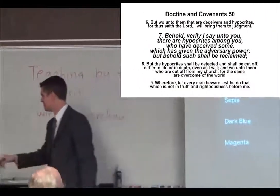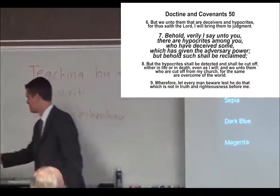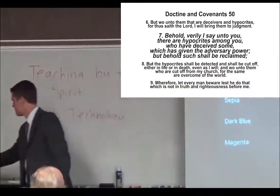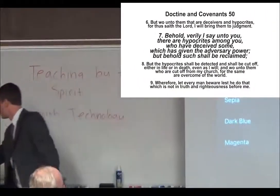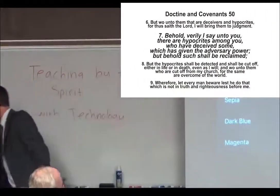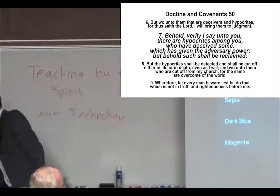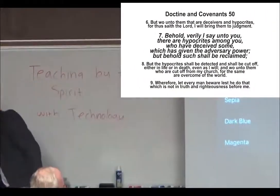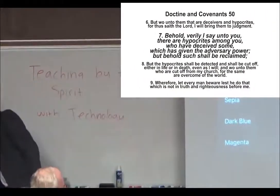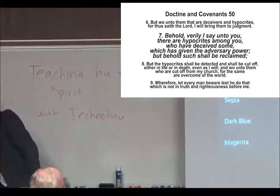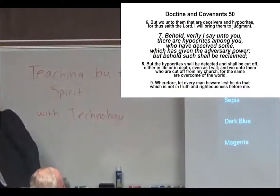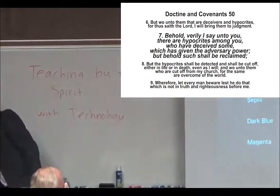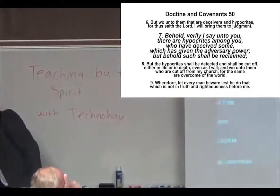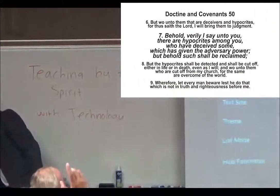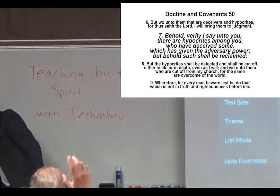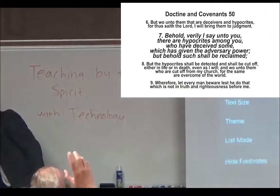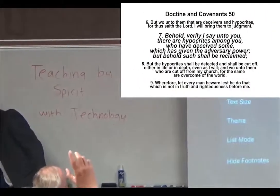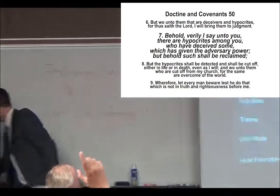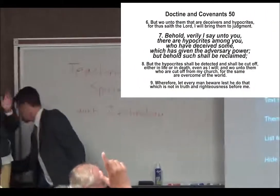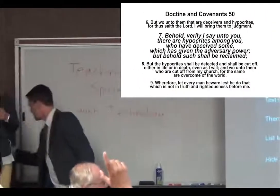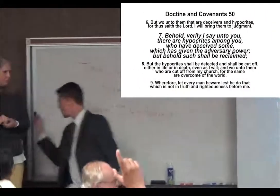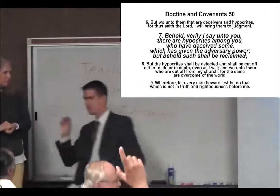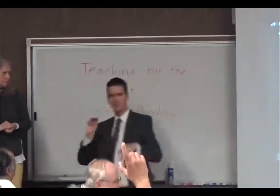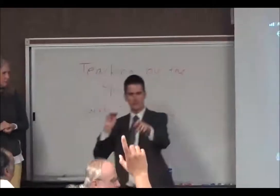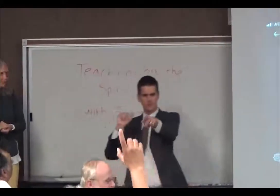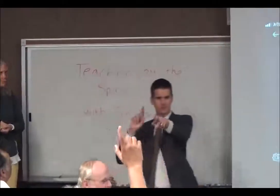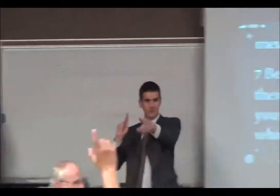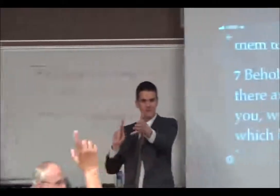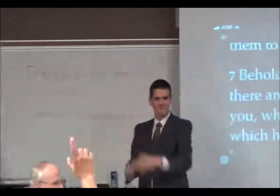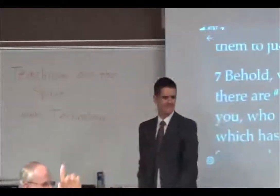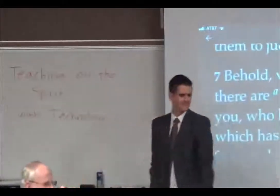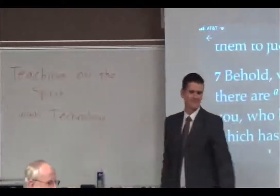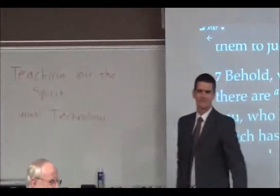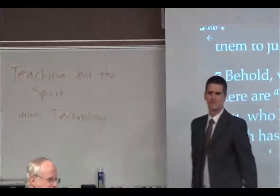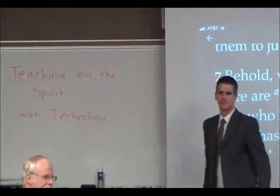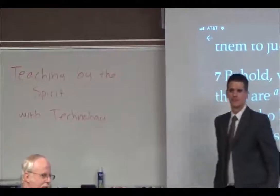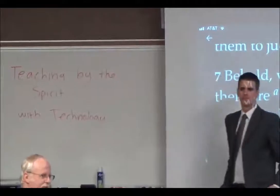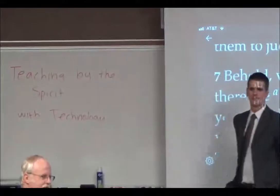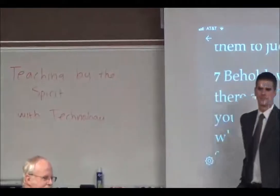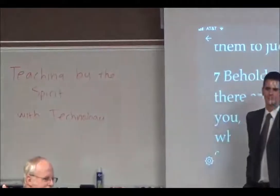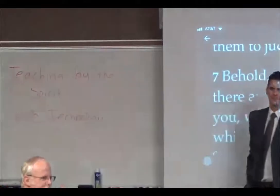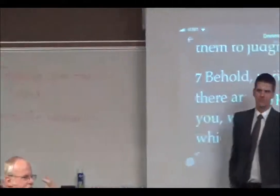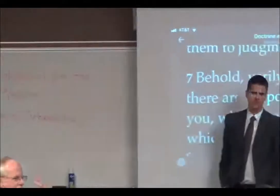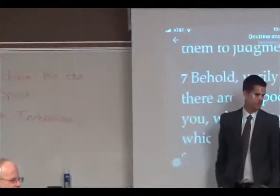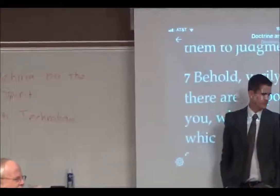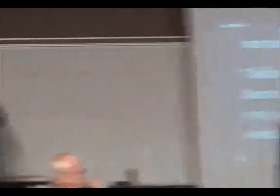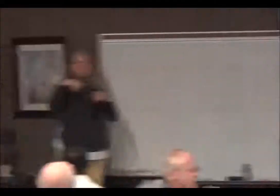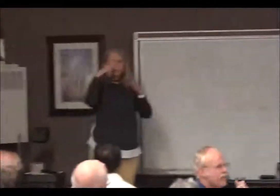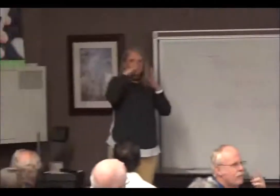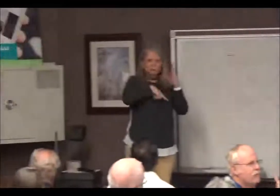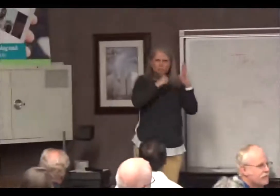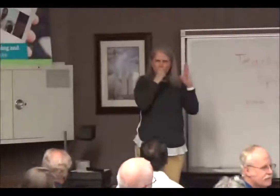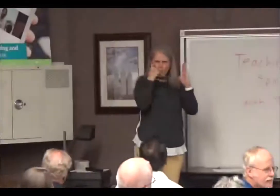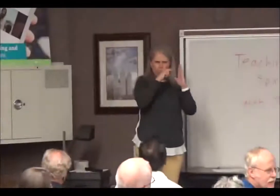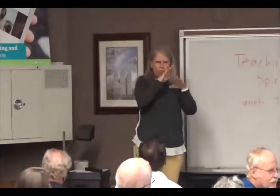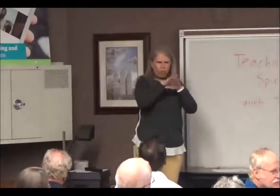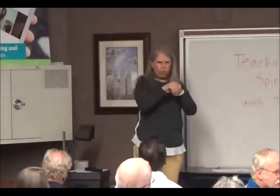blue, red, whatever you like. Okay, last question, Mark. Some people, when they read, they